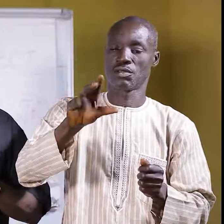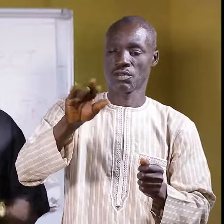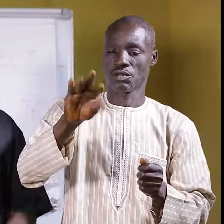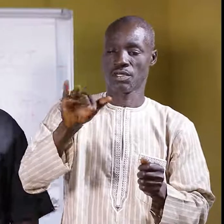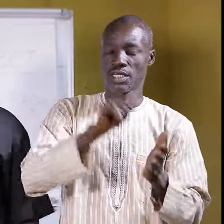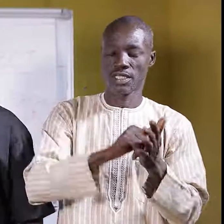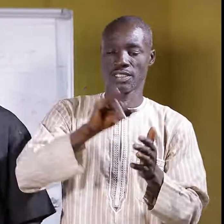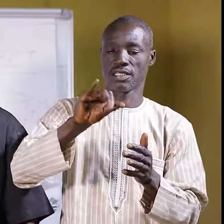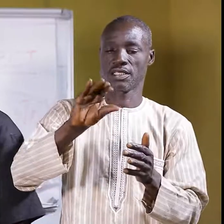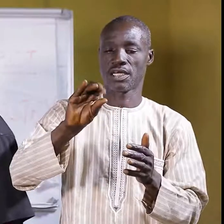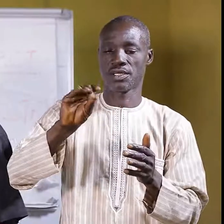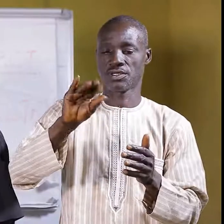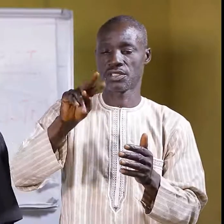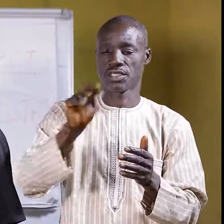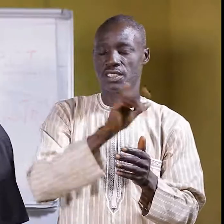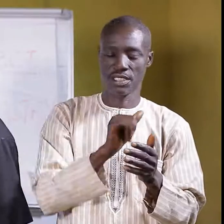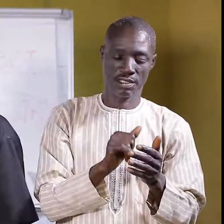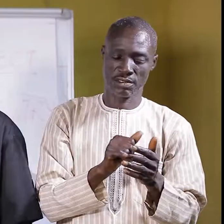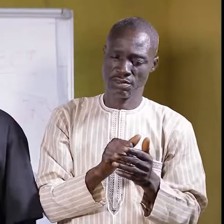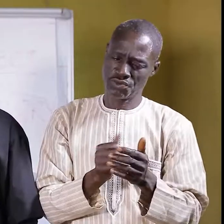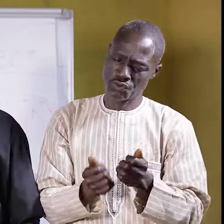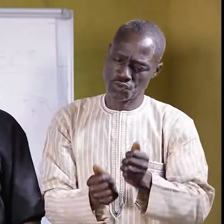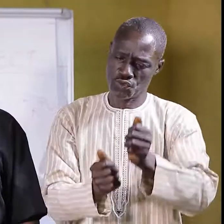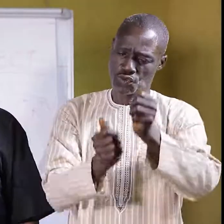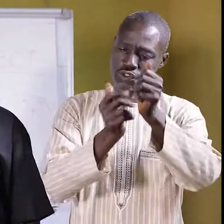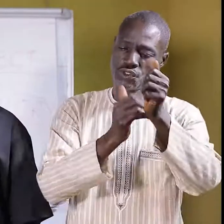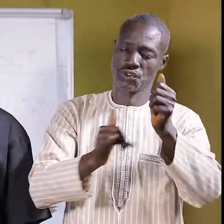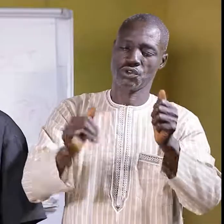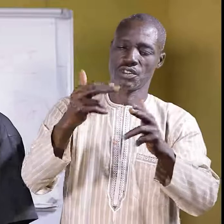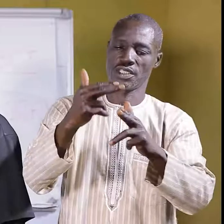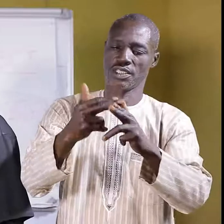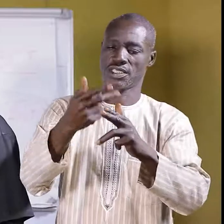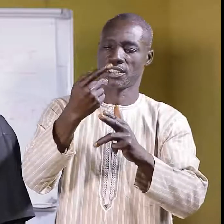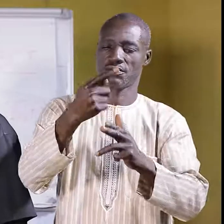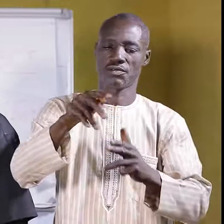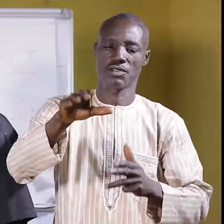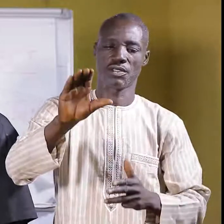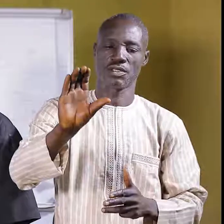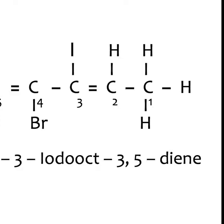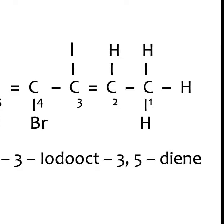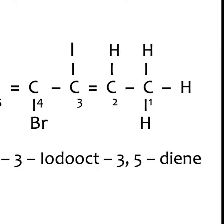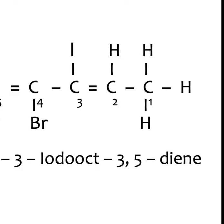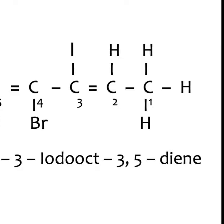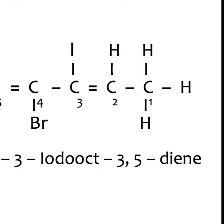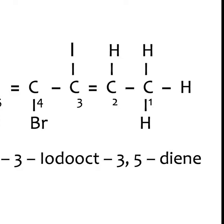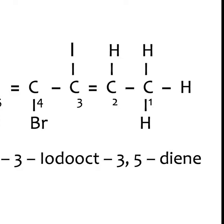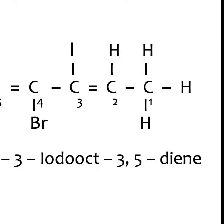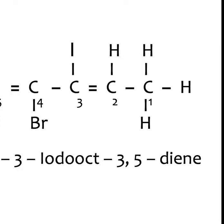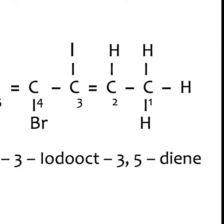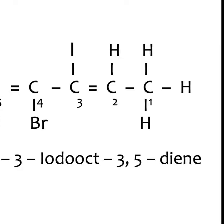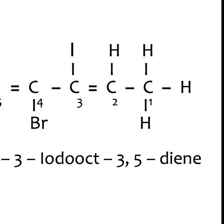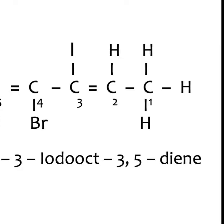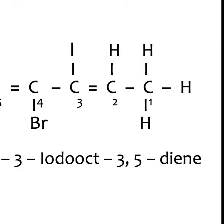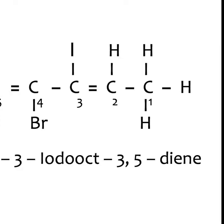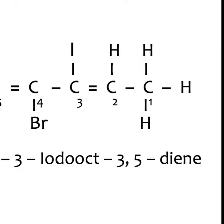by iodine. Then subsequently, we name the compound with the parent compound. Now, with this, we